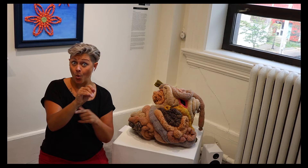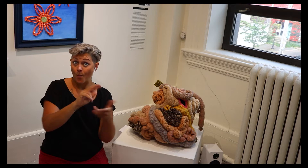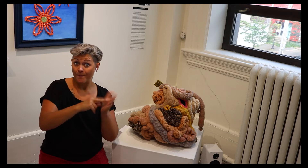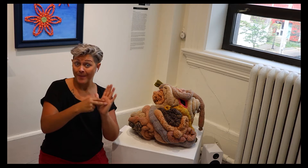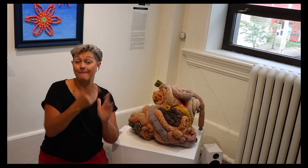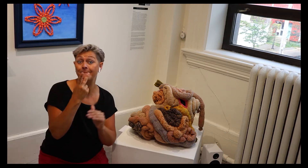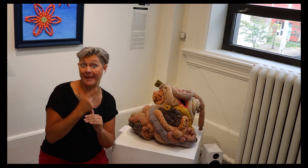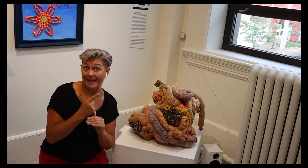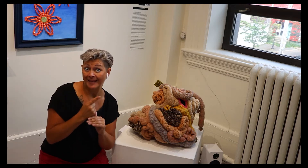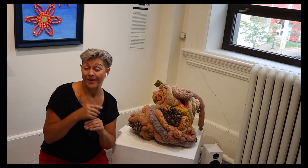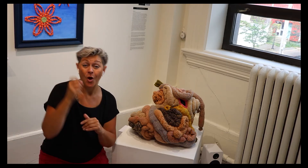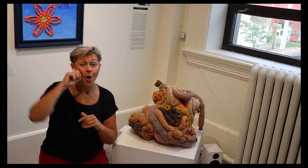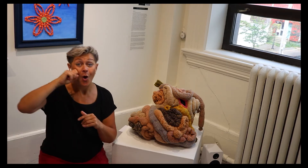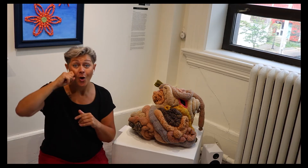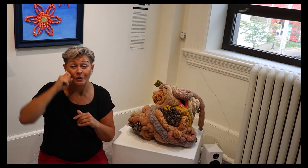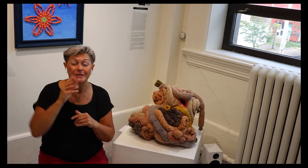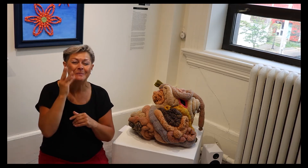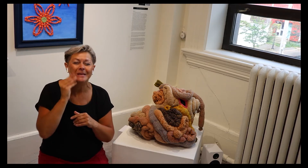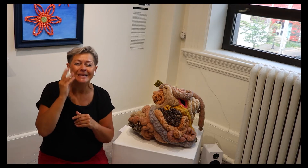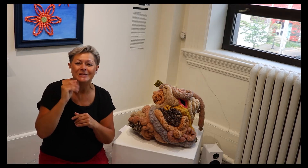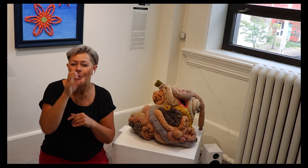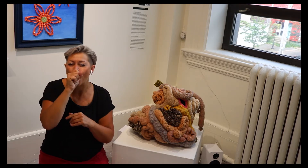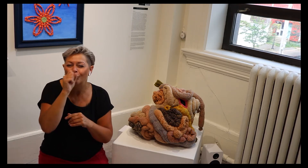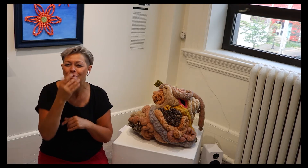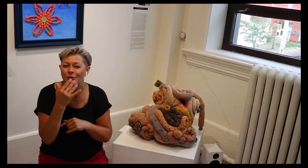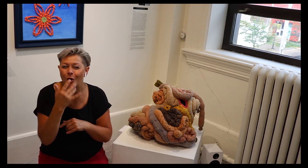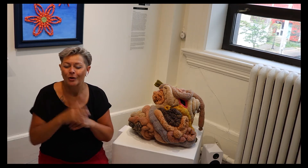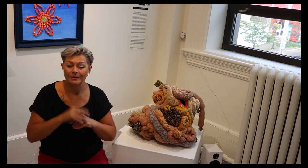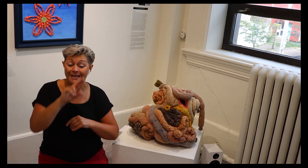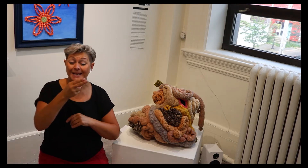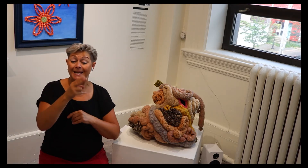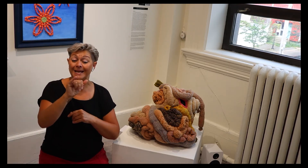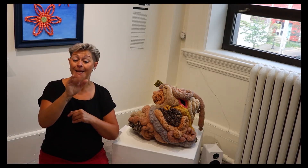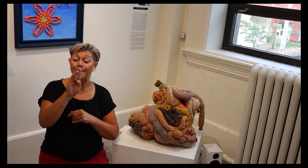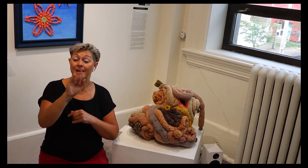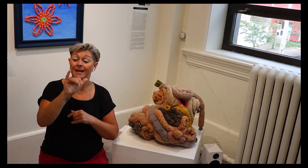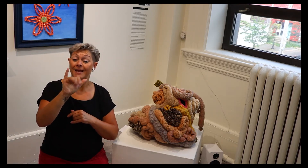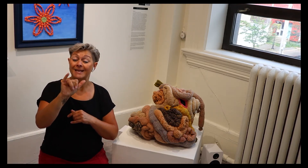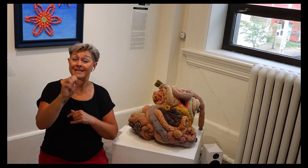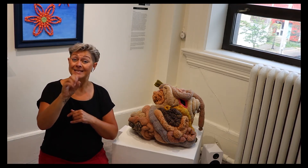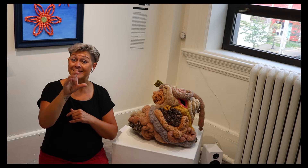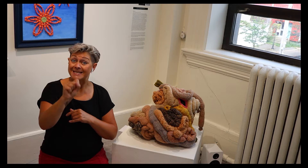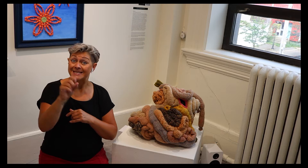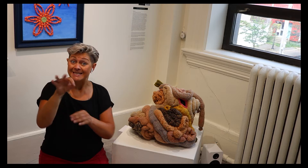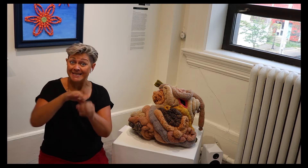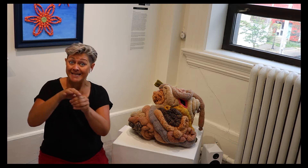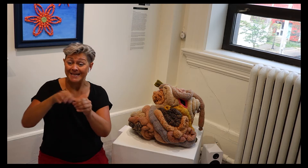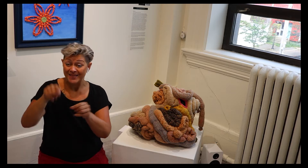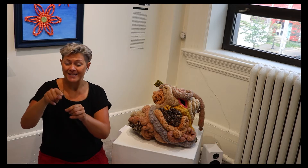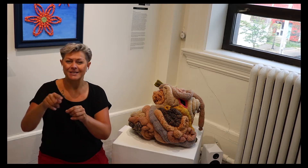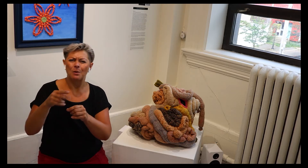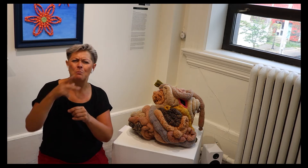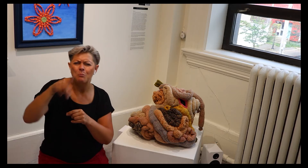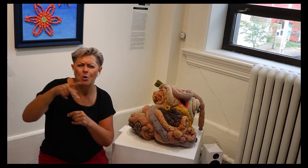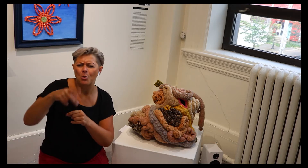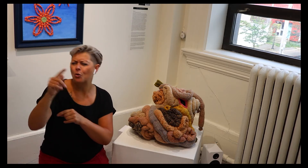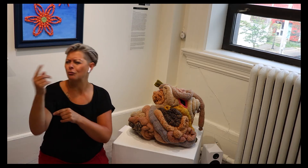Onion makes a peachy orange color. Hibiscus tea makes gray-purple. Turmeric root and powder makes